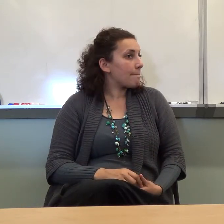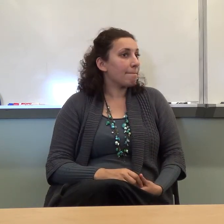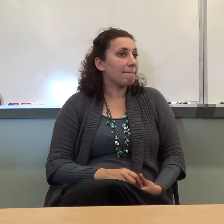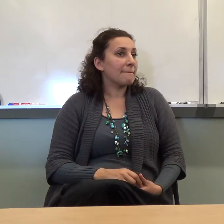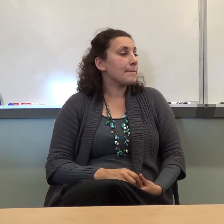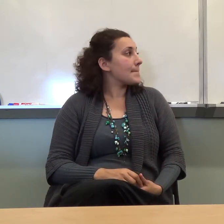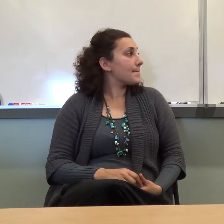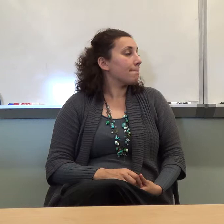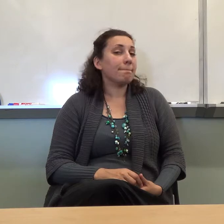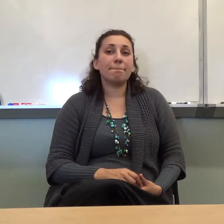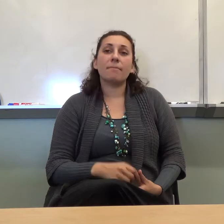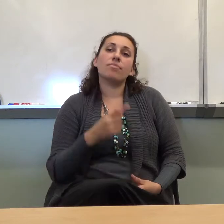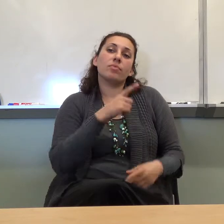That would be the correct order.